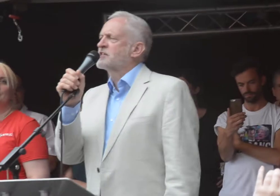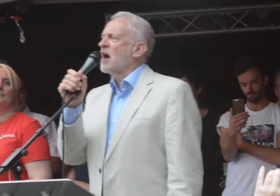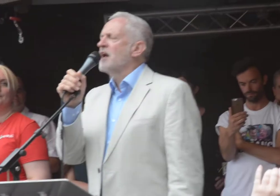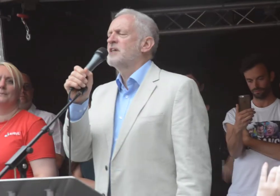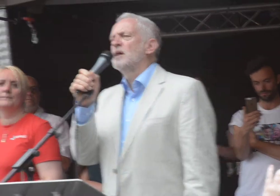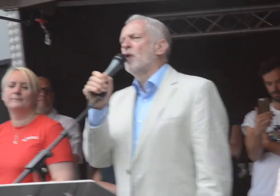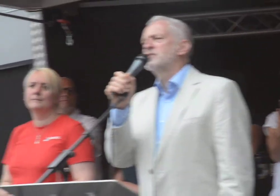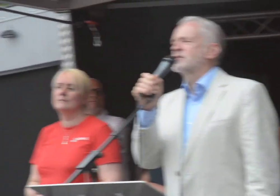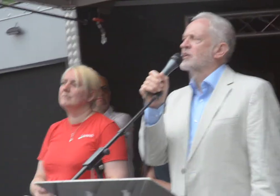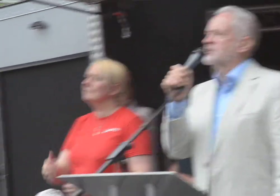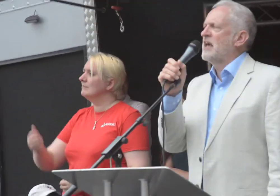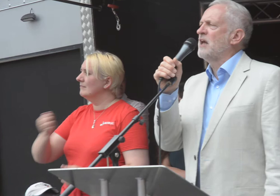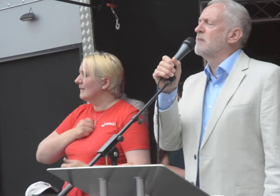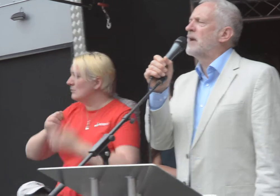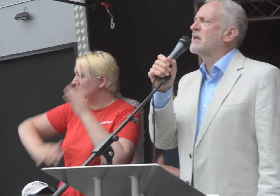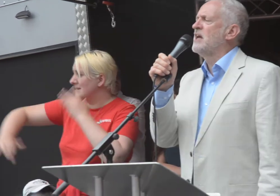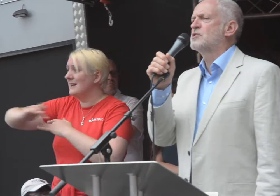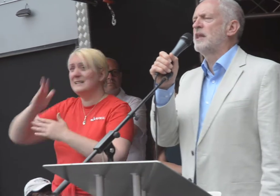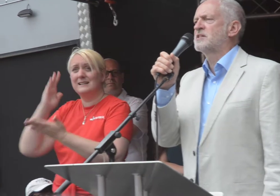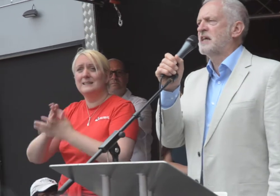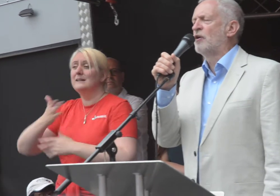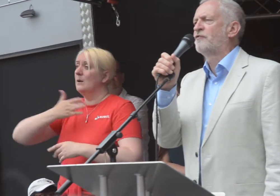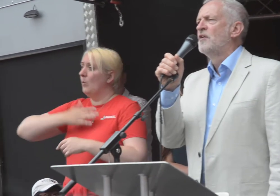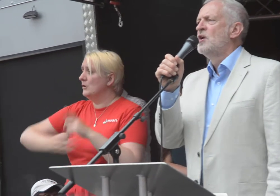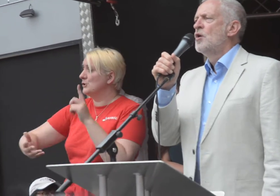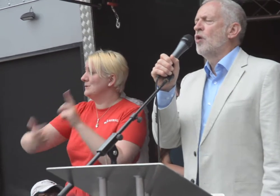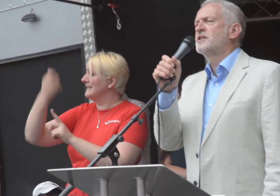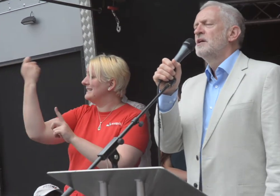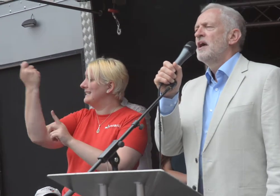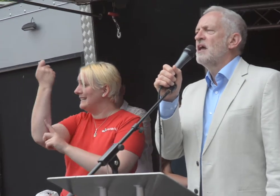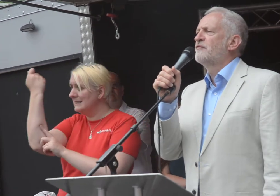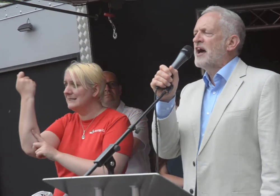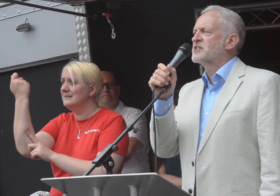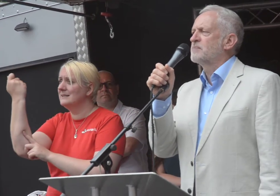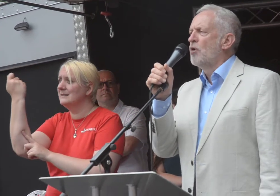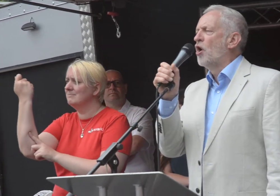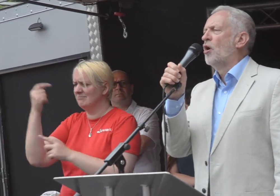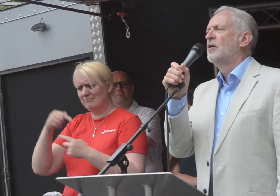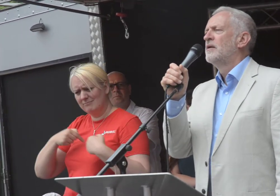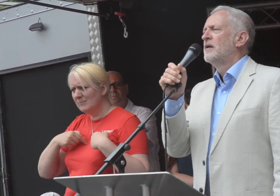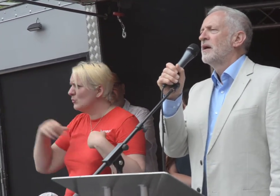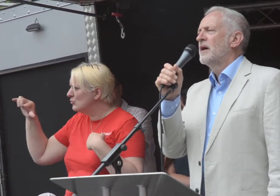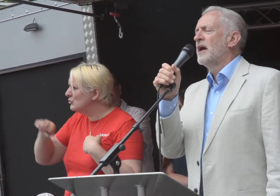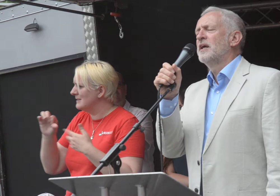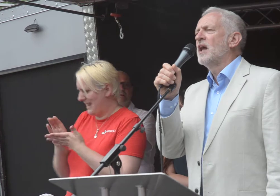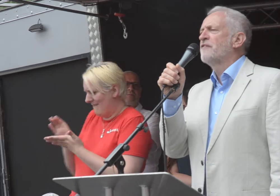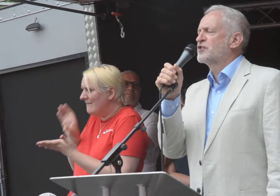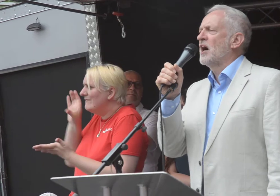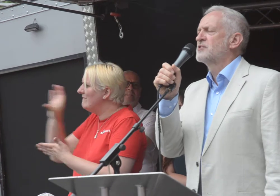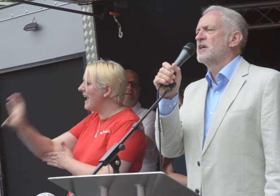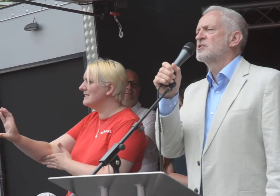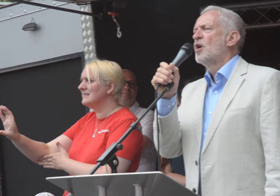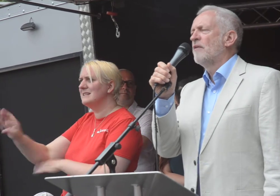A society that wants to succeed and be at ease with itself would invest more in the